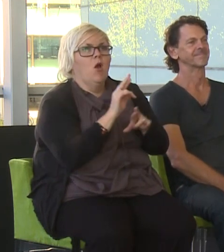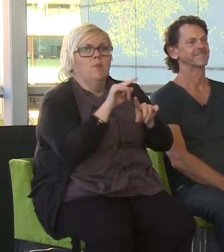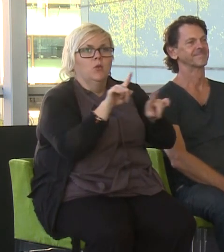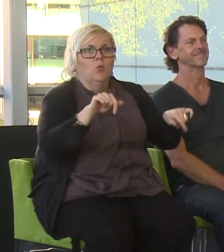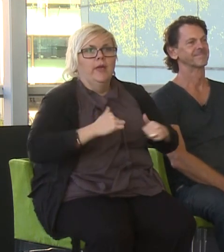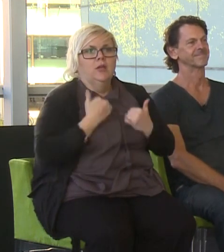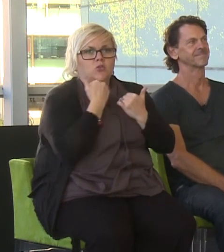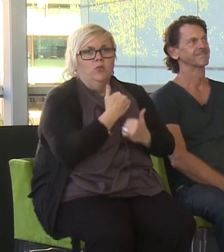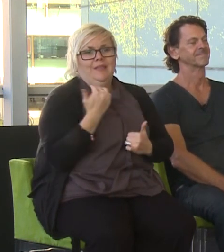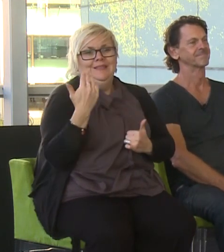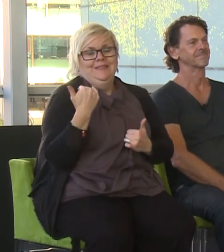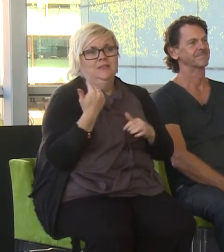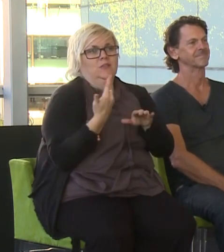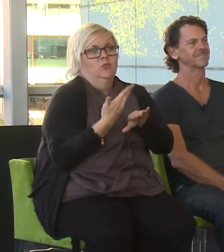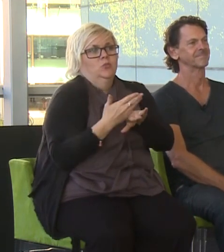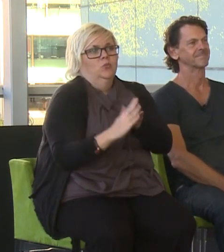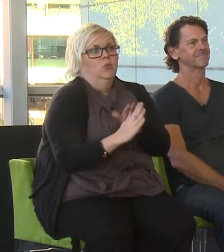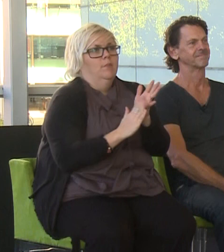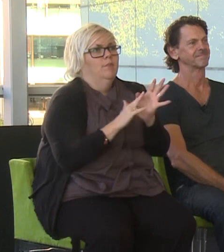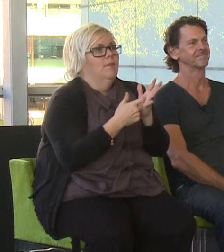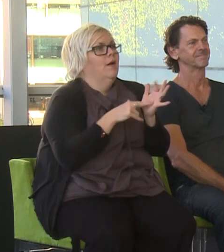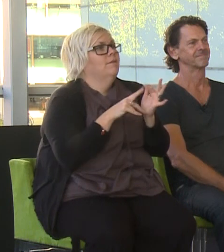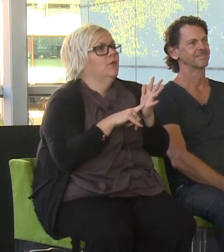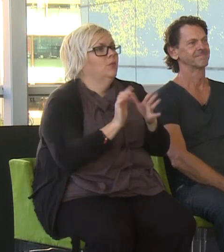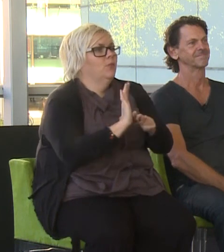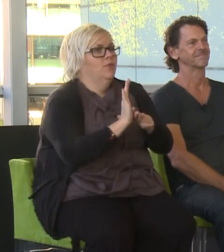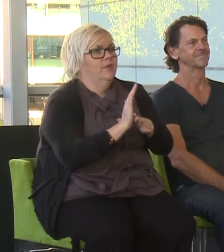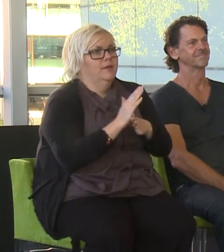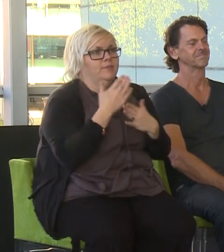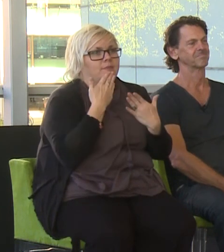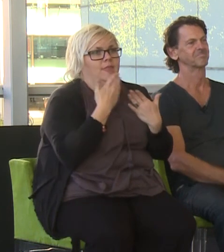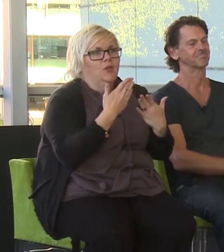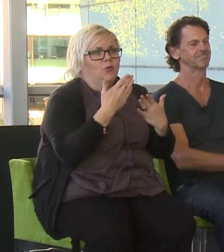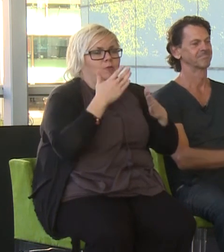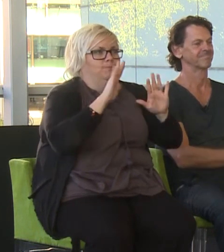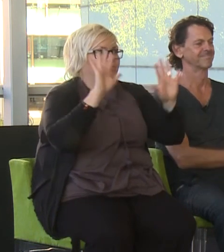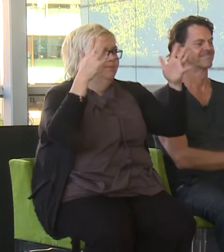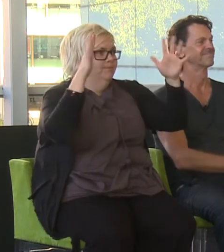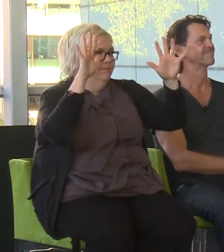enjoy this latest instalment to the Marvel Universe. Thank you.